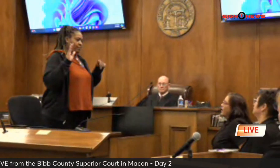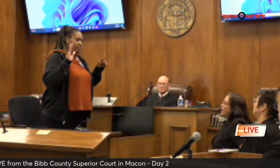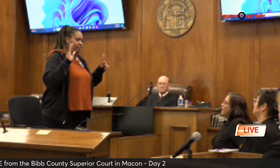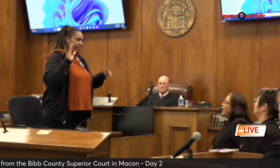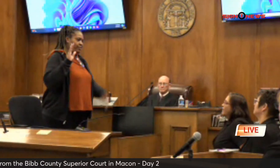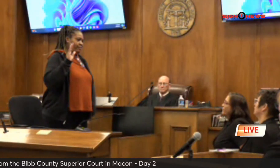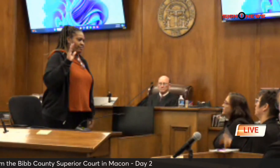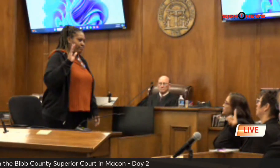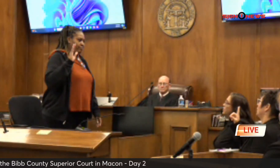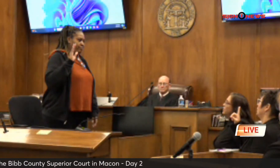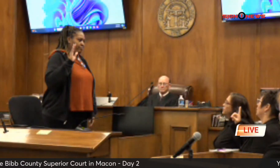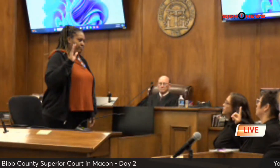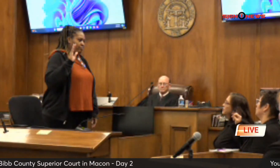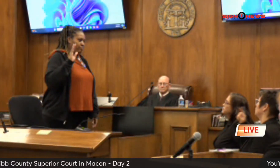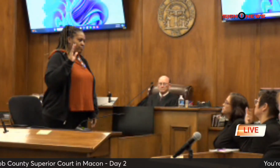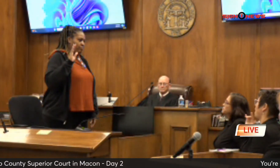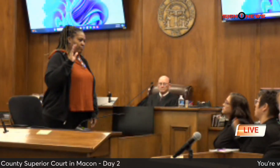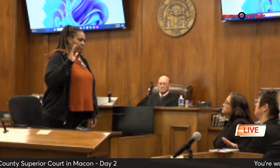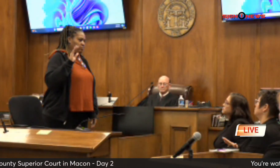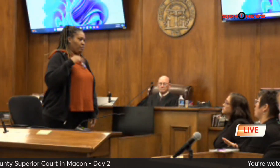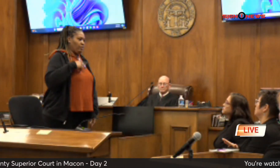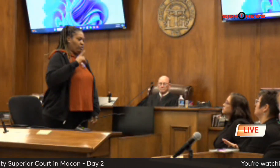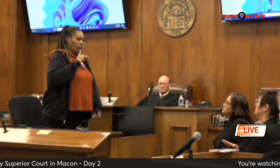do solemnly I, swear Felicia Hubbard,